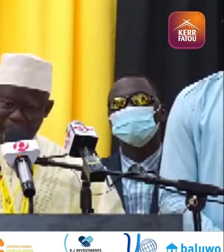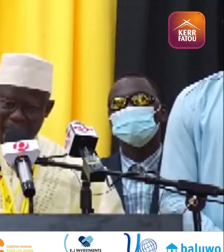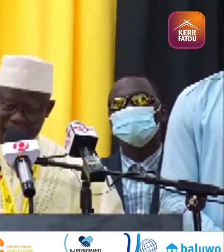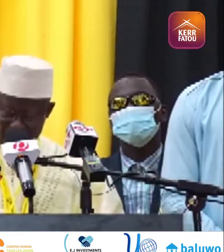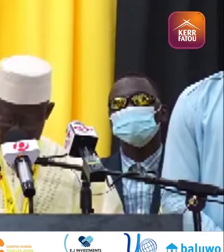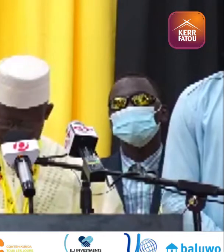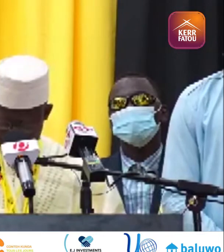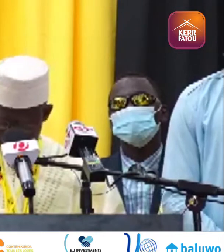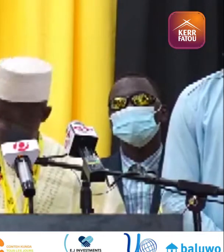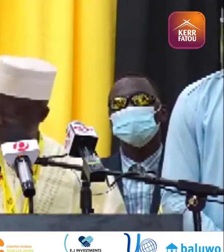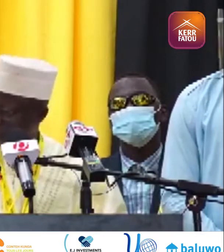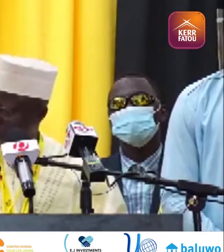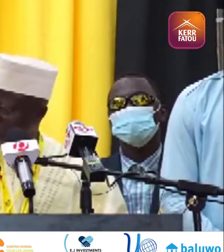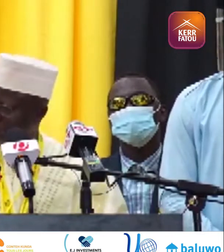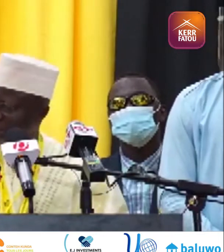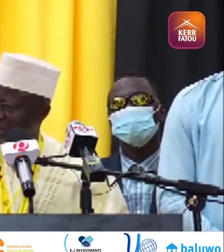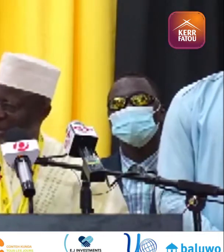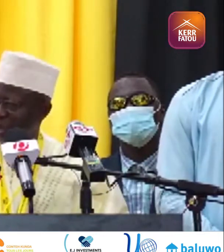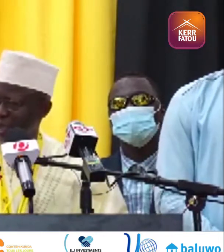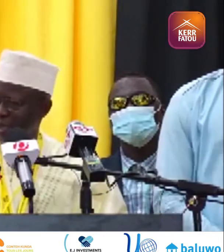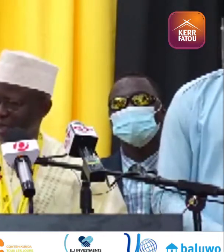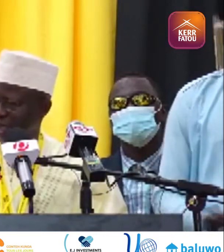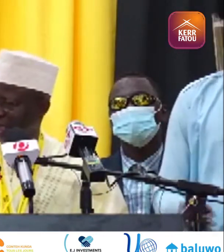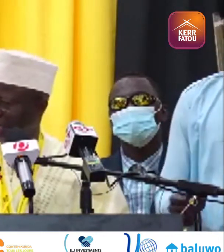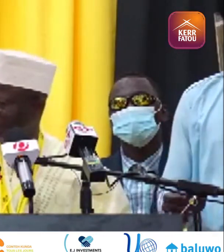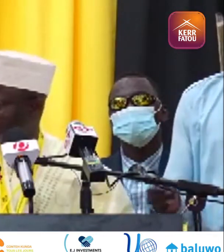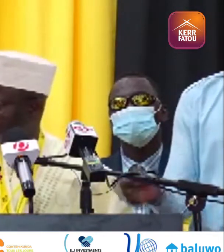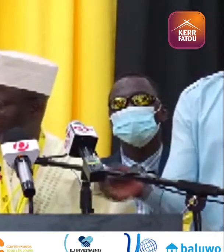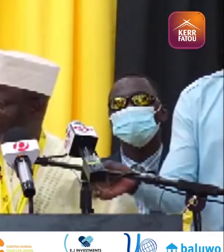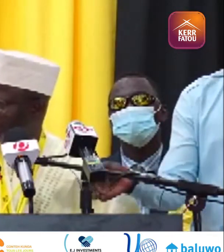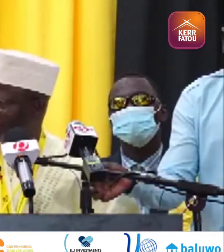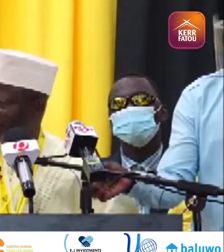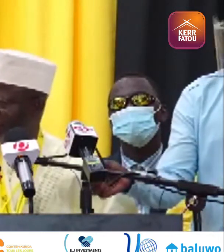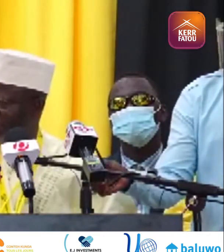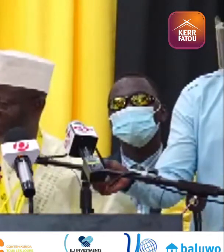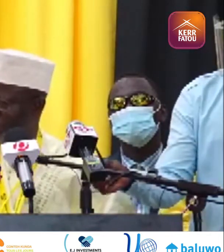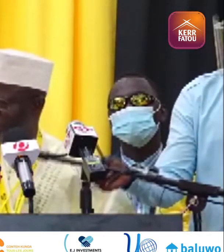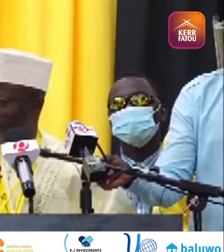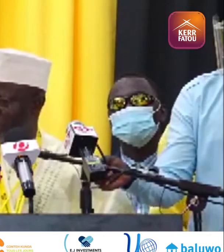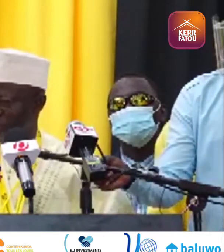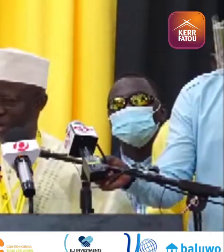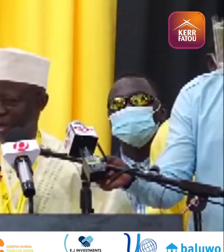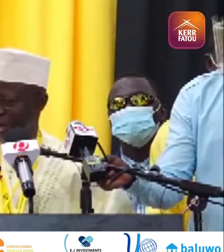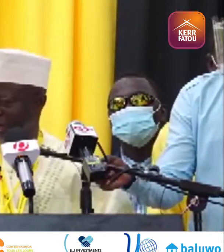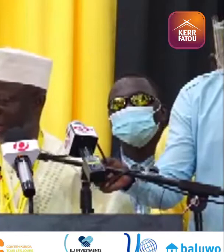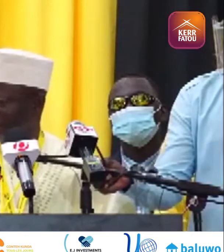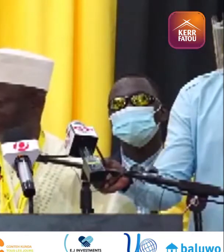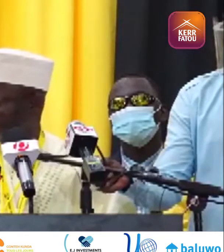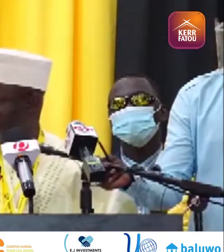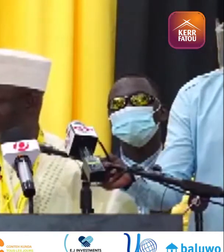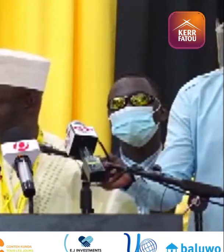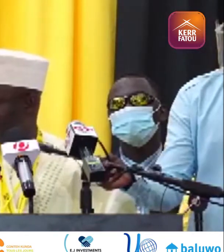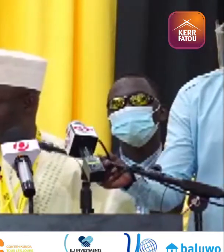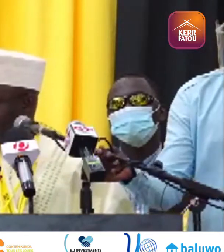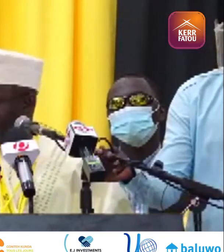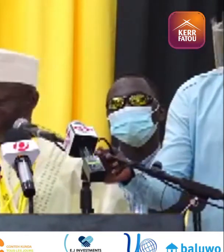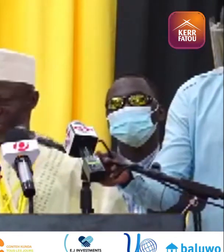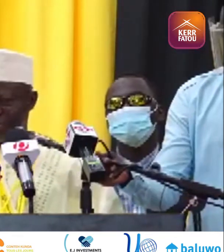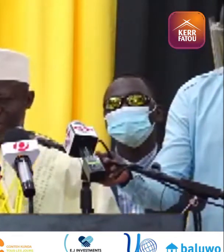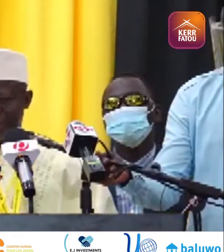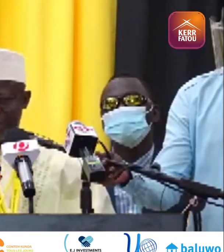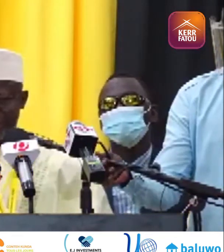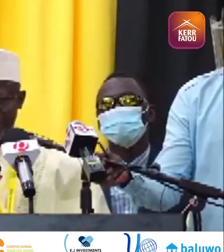Allah Baraka Baka, Democracy. I think Casamas was very electrifying,